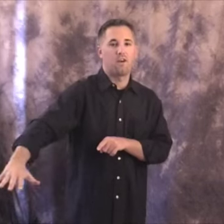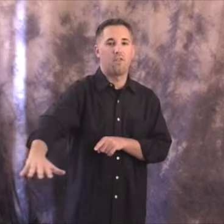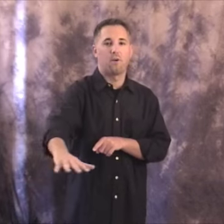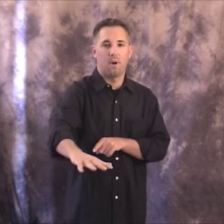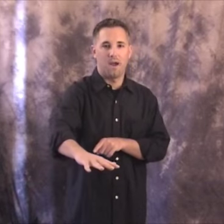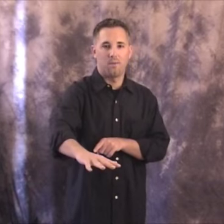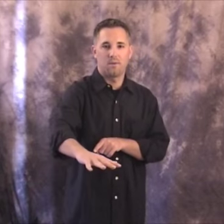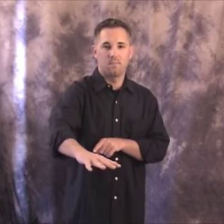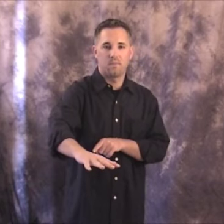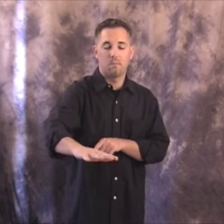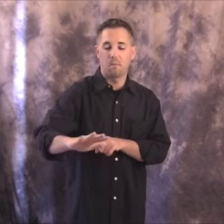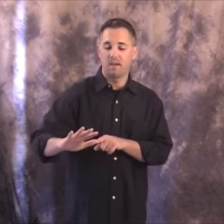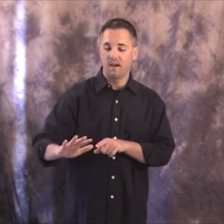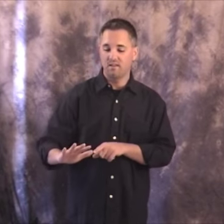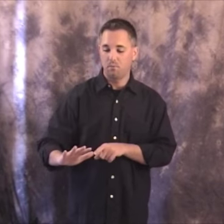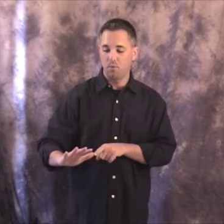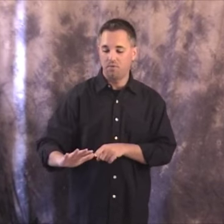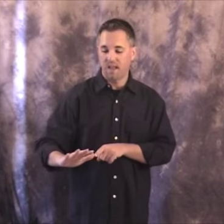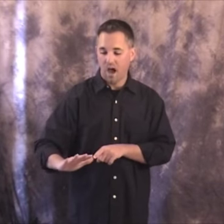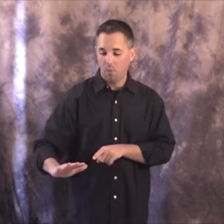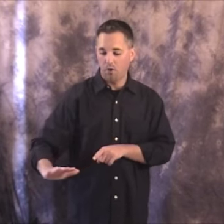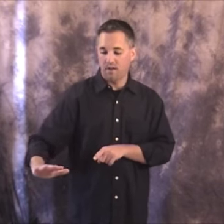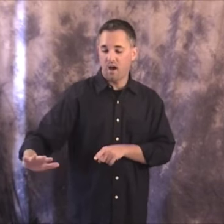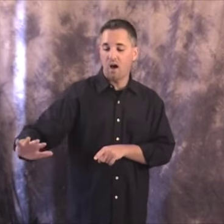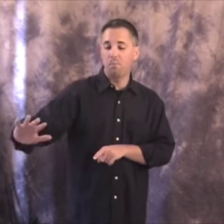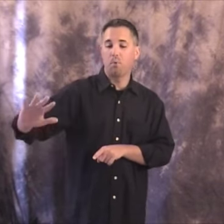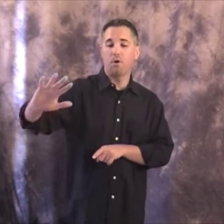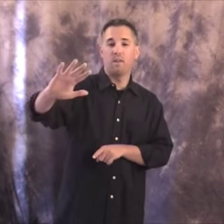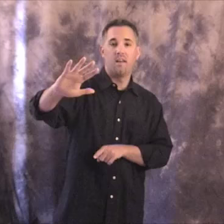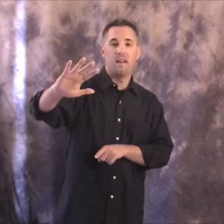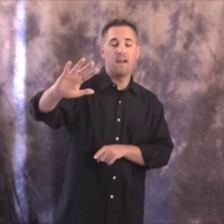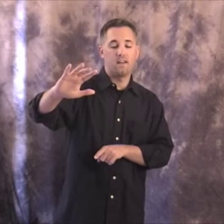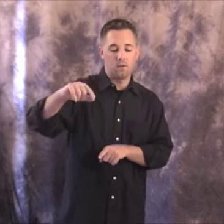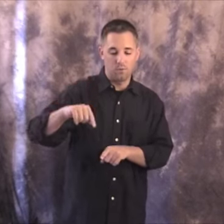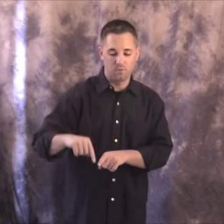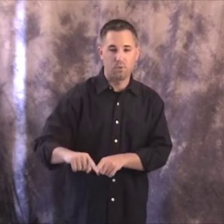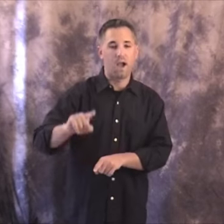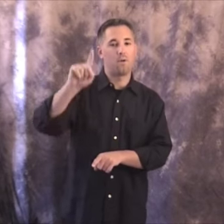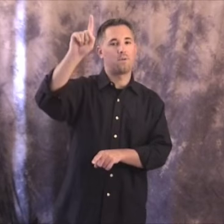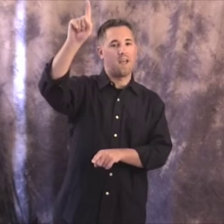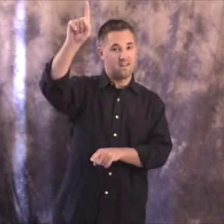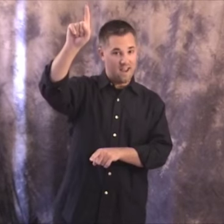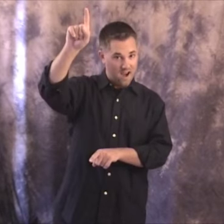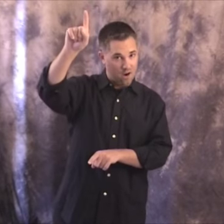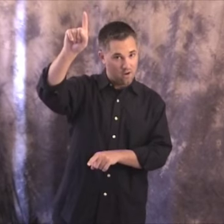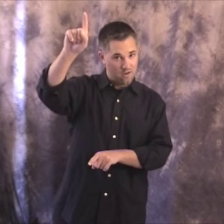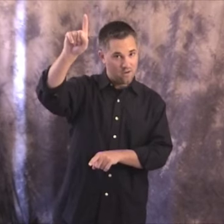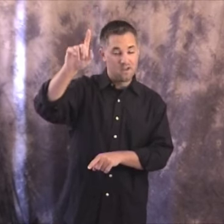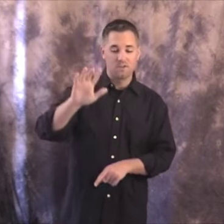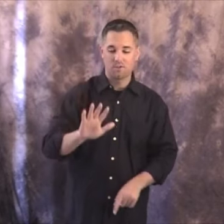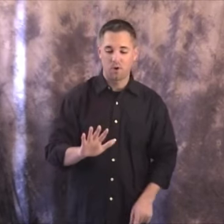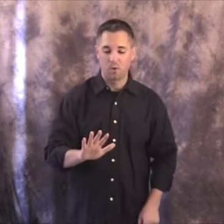on the ground. But because it moves outward and upward, it includes ground and air. So